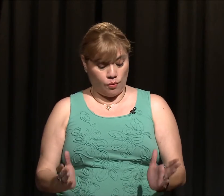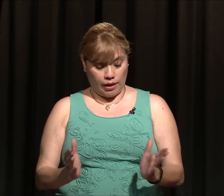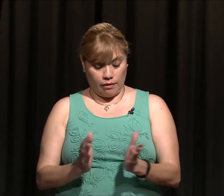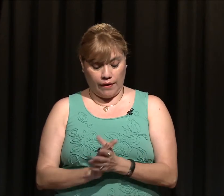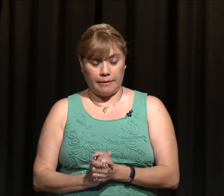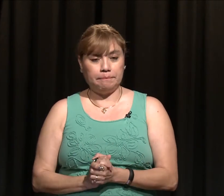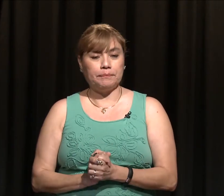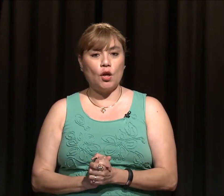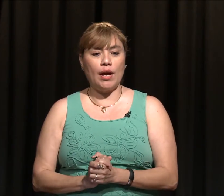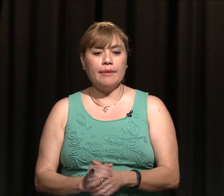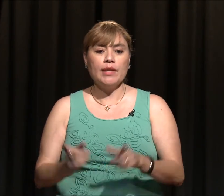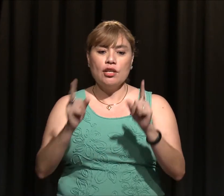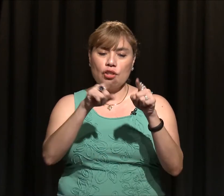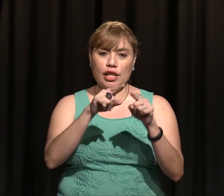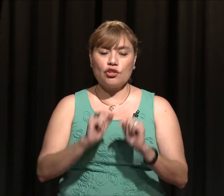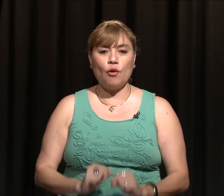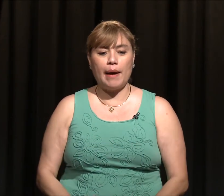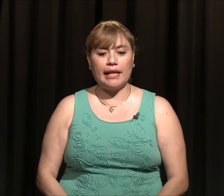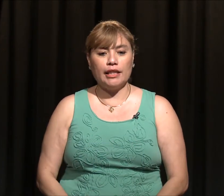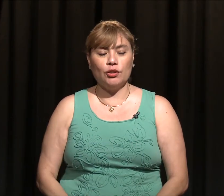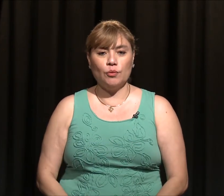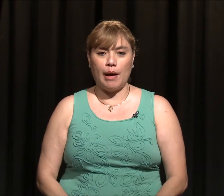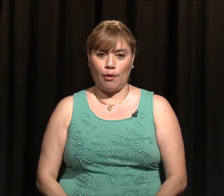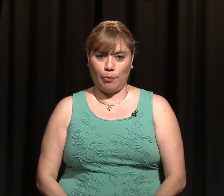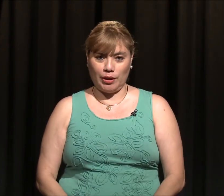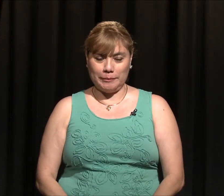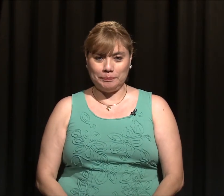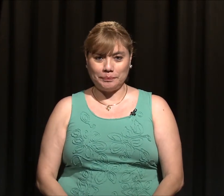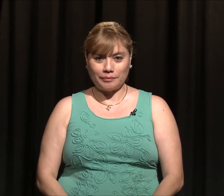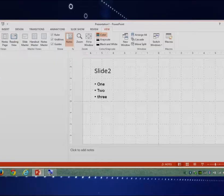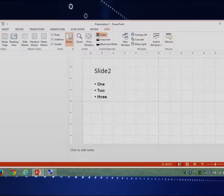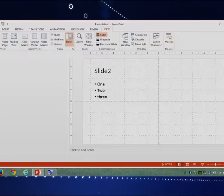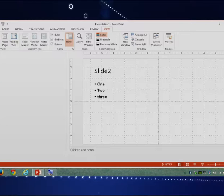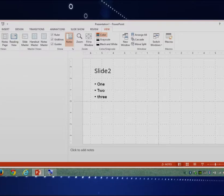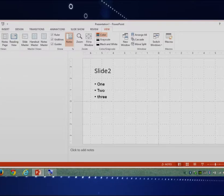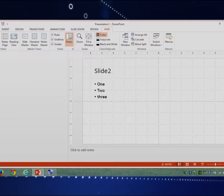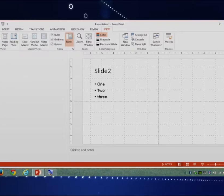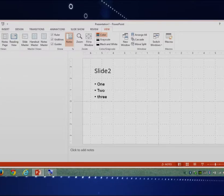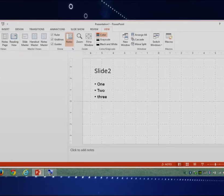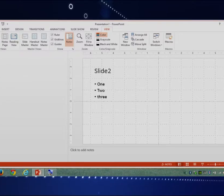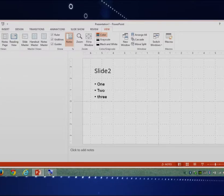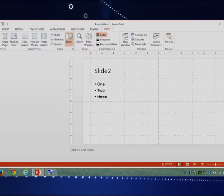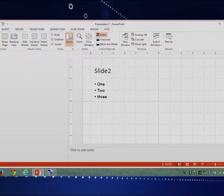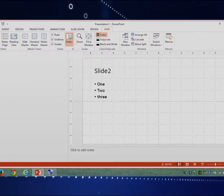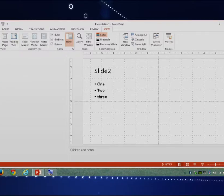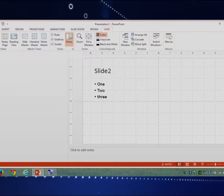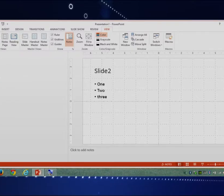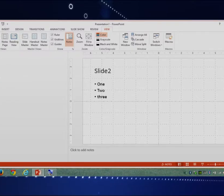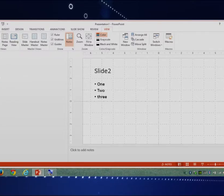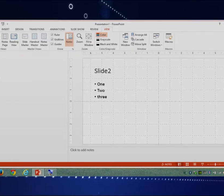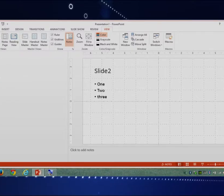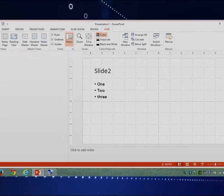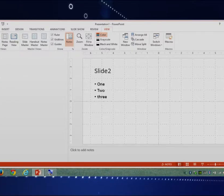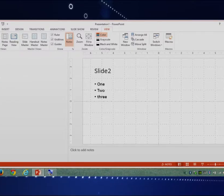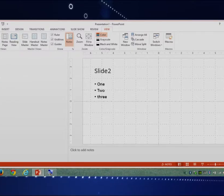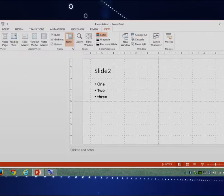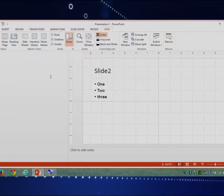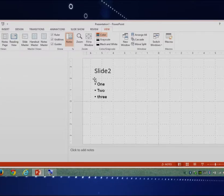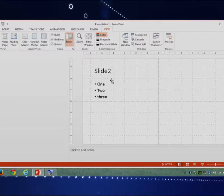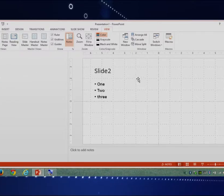want to convey. Okay? So, let's go back into PowerPoint. So, once we're here then, there is, you have